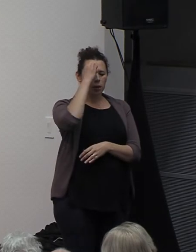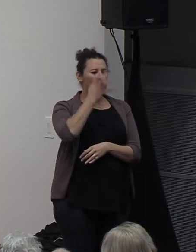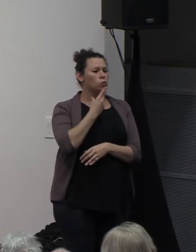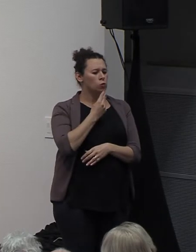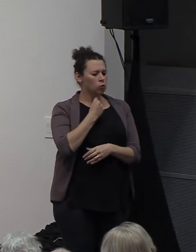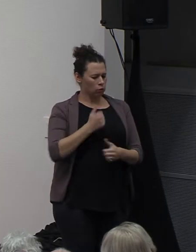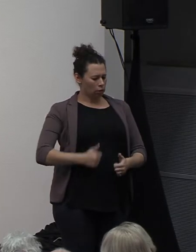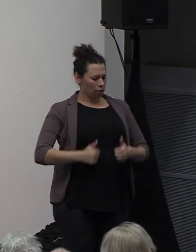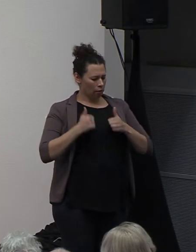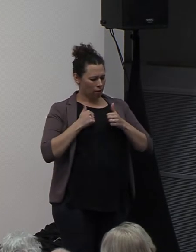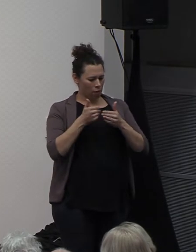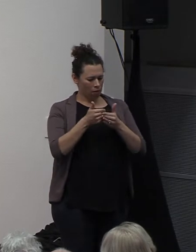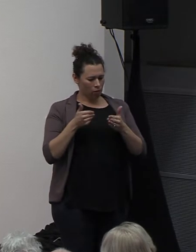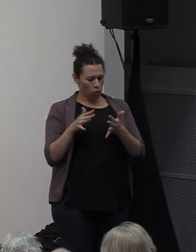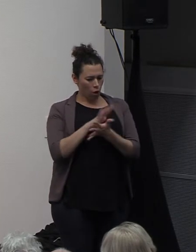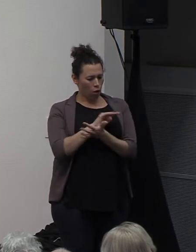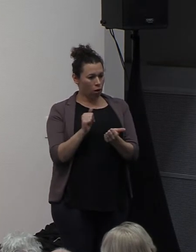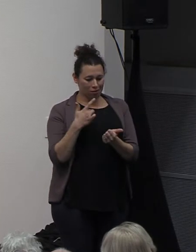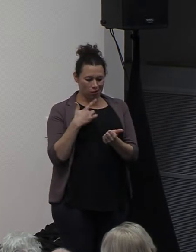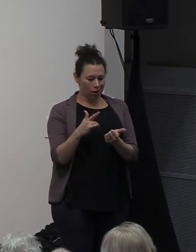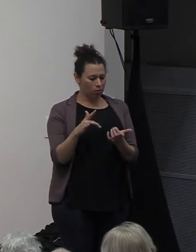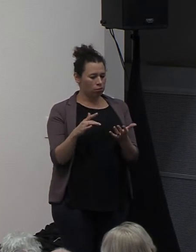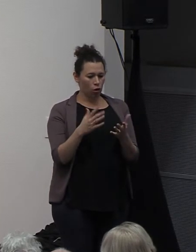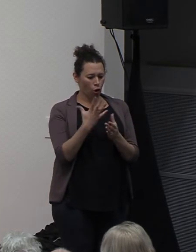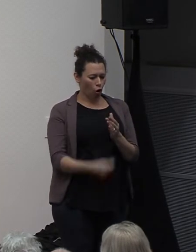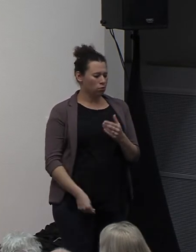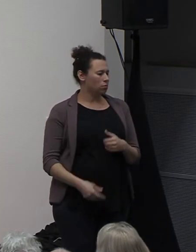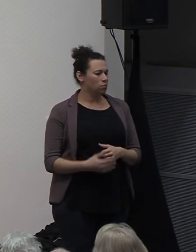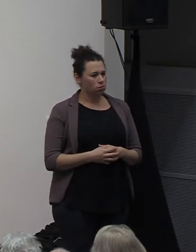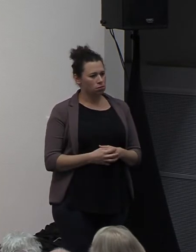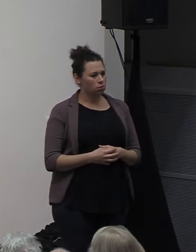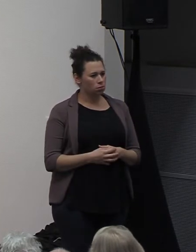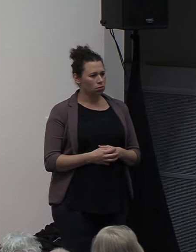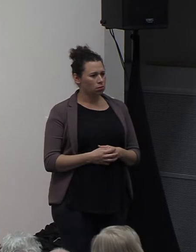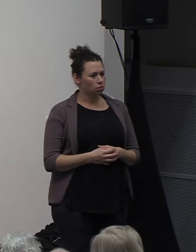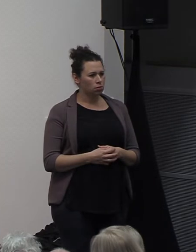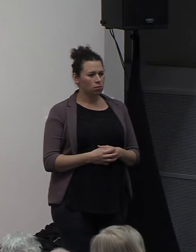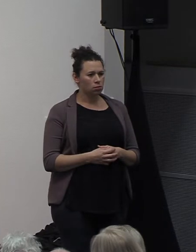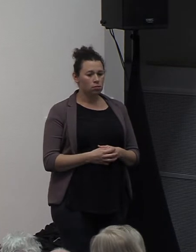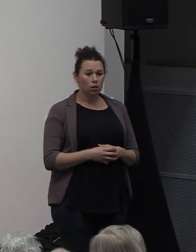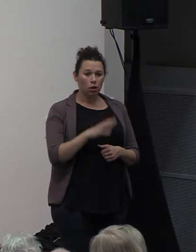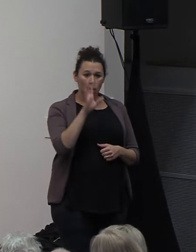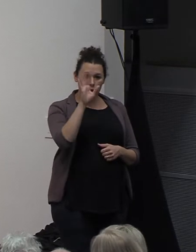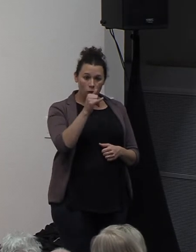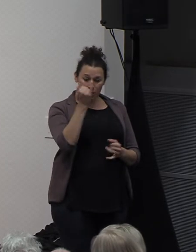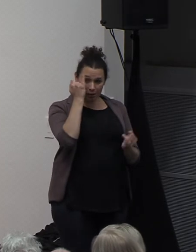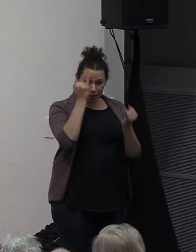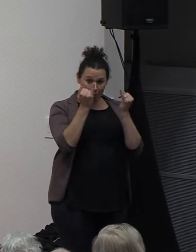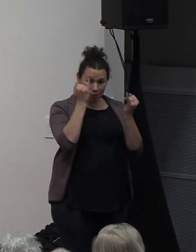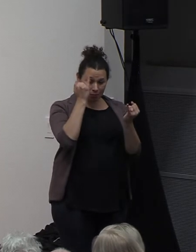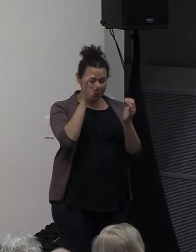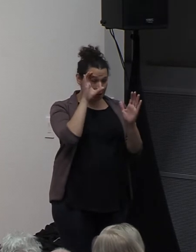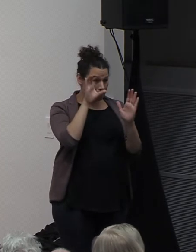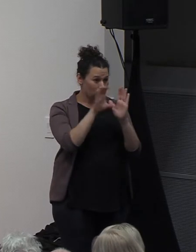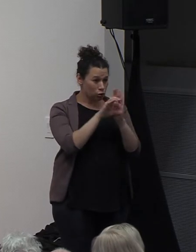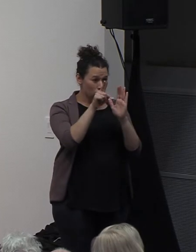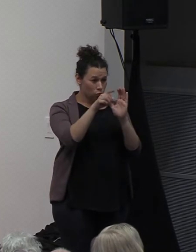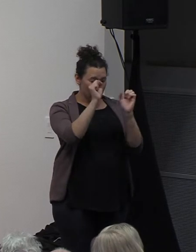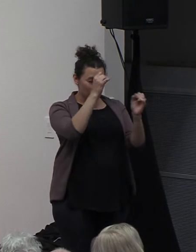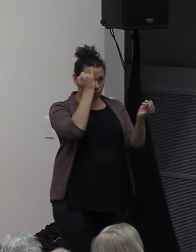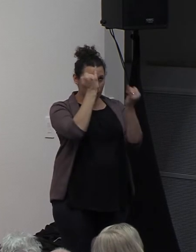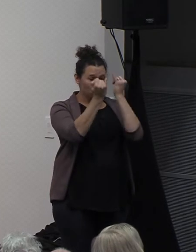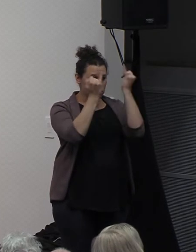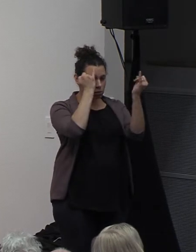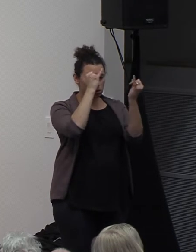existed before the Holocaust. These multitudinous virtual images float invisibly in the